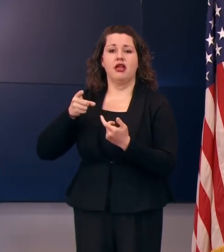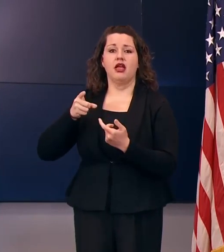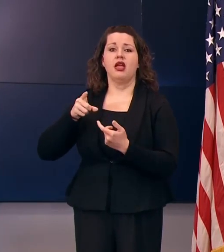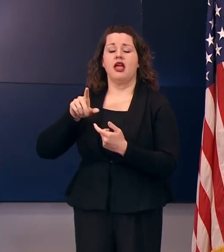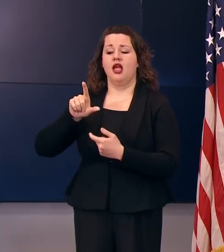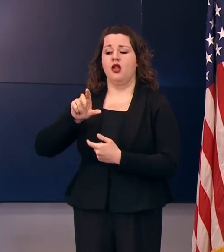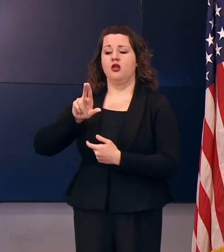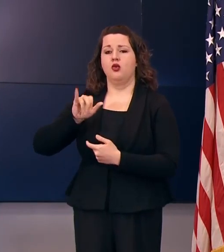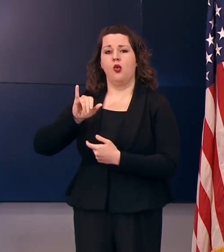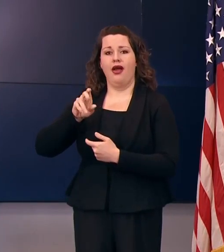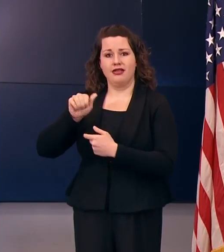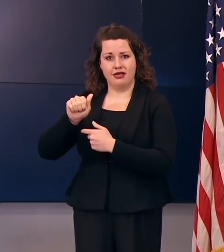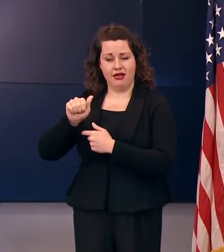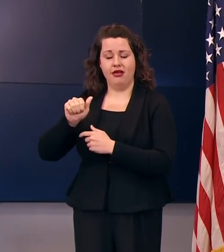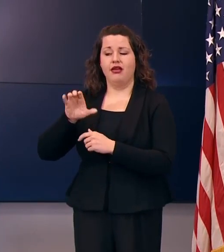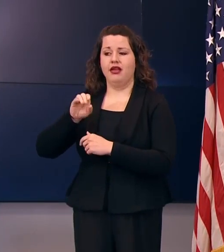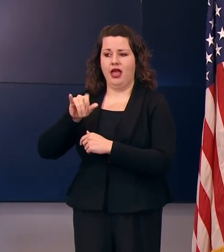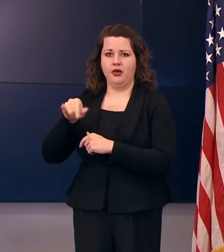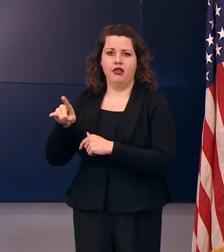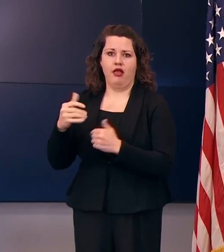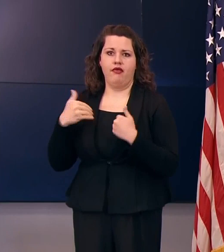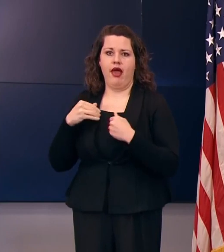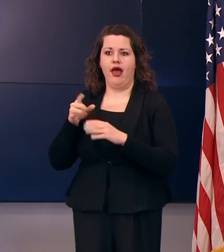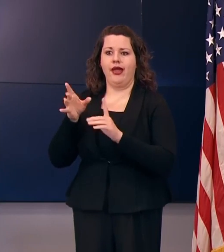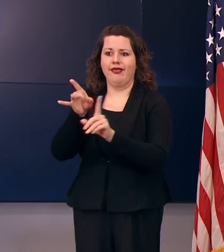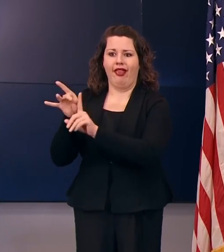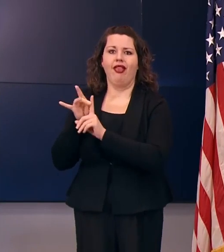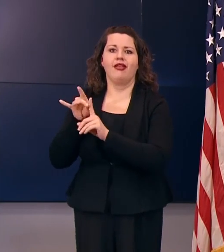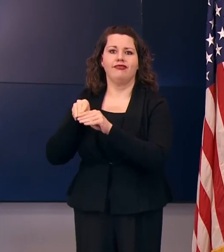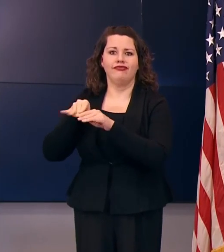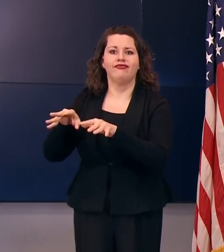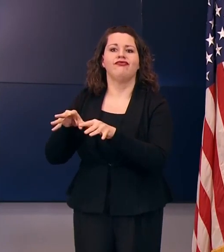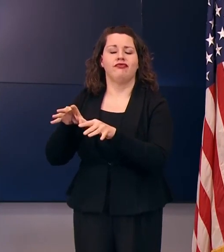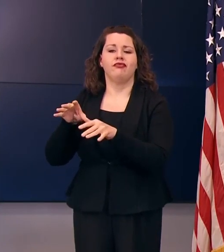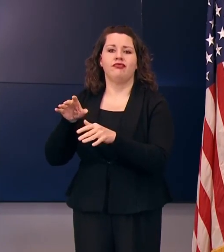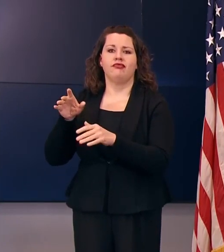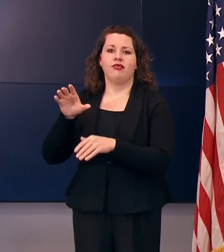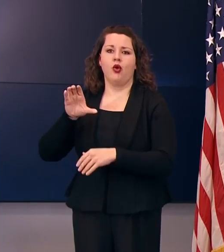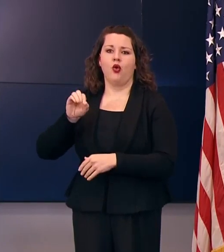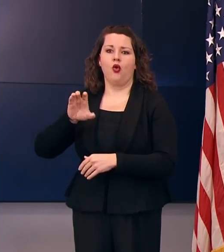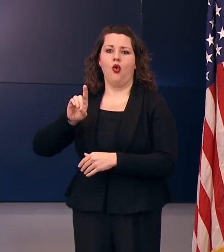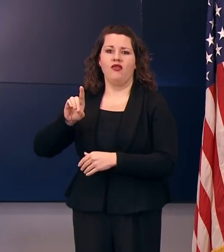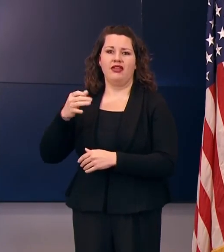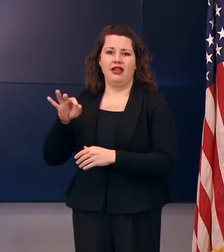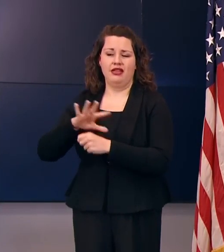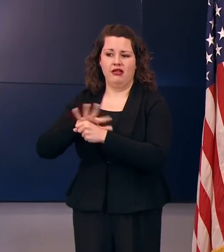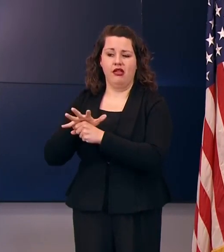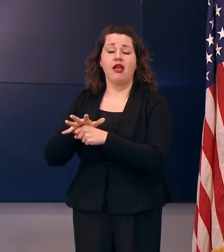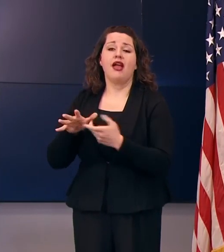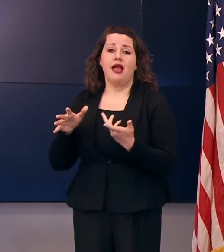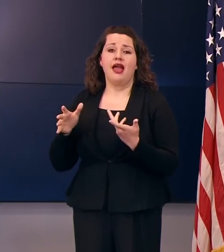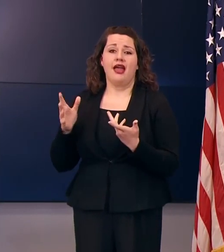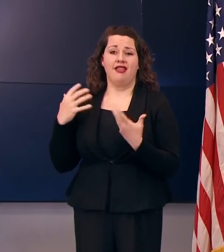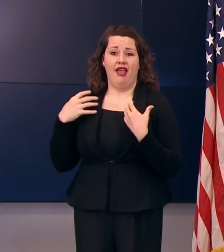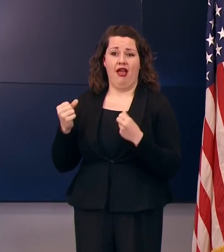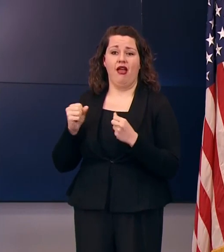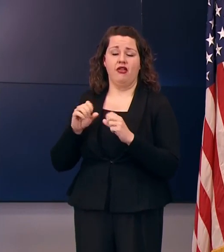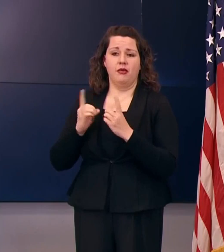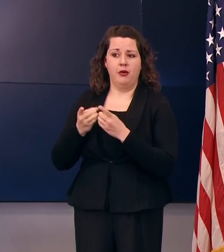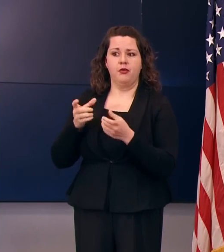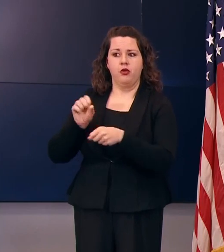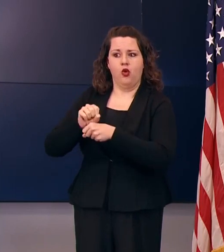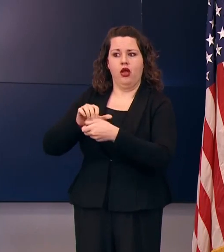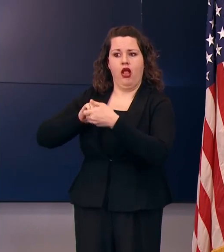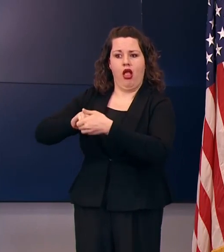has experienced an outbreak of COVID-19 among its employees. And public health has been working closely with management at the plant